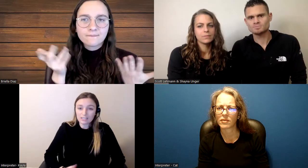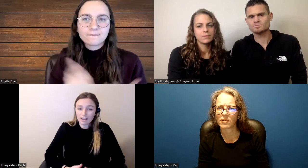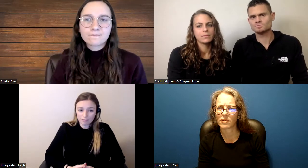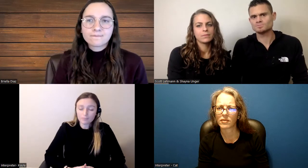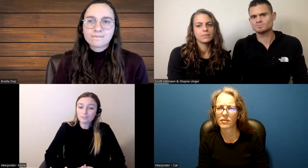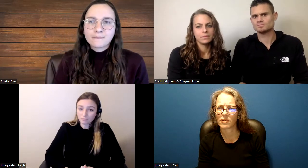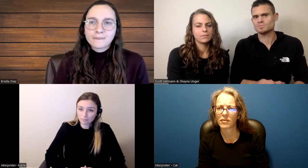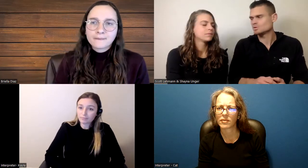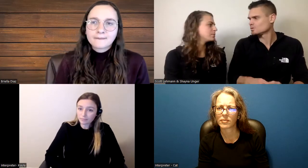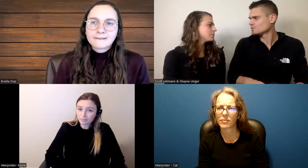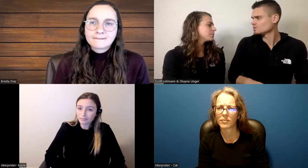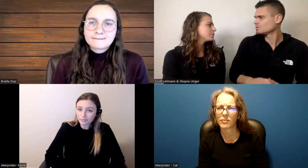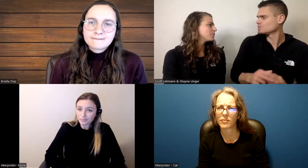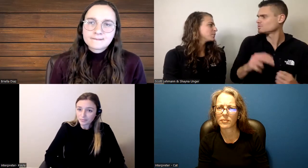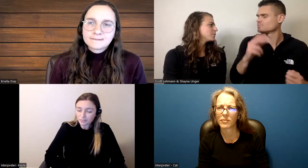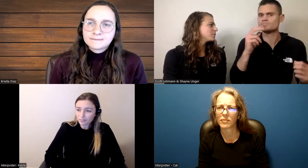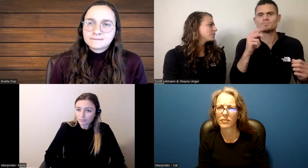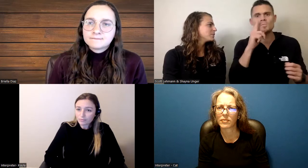while being deaf?